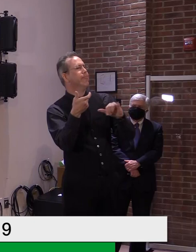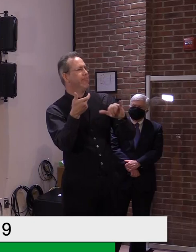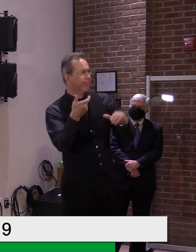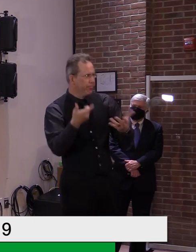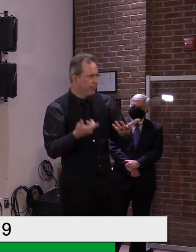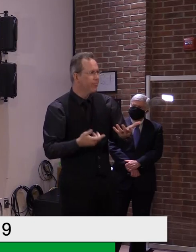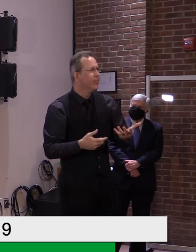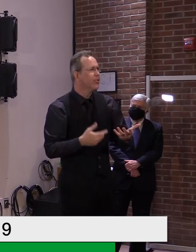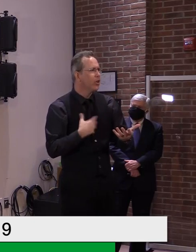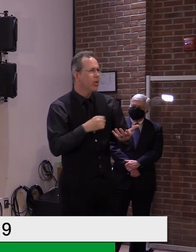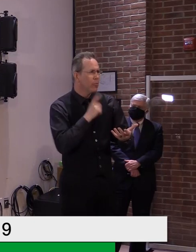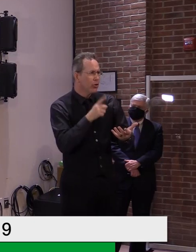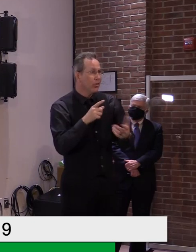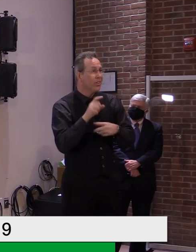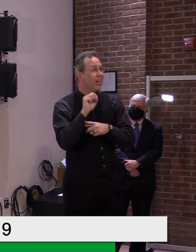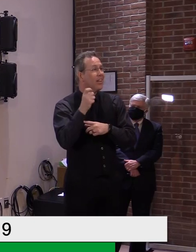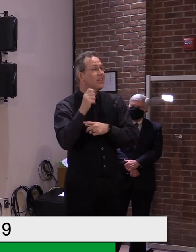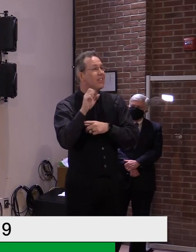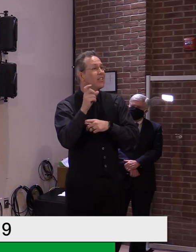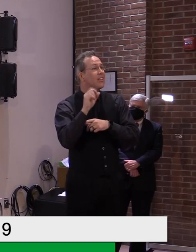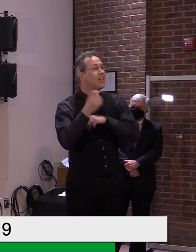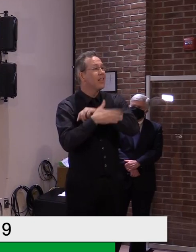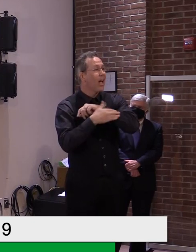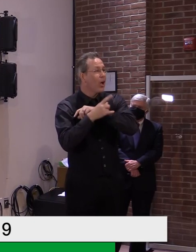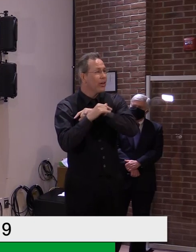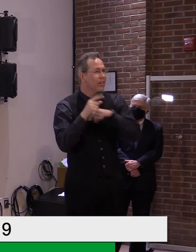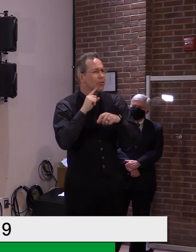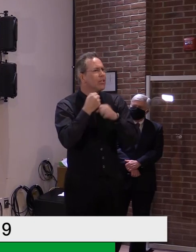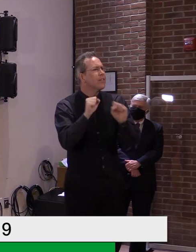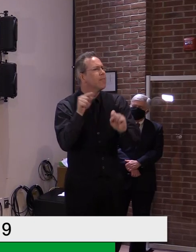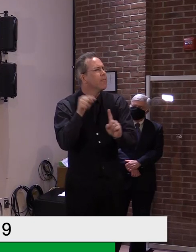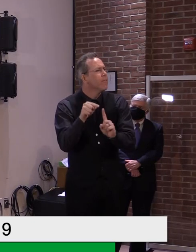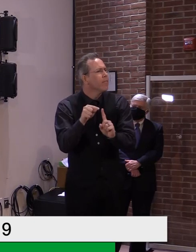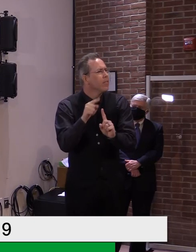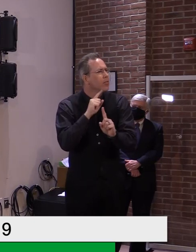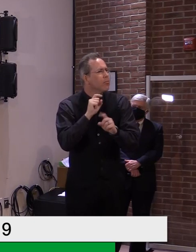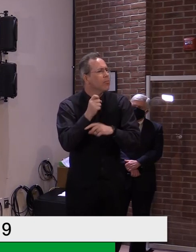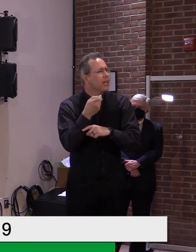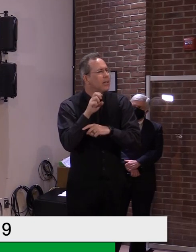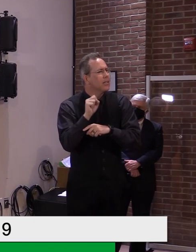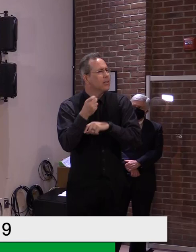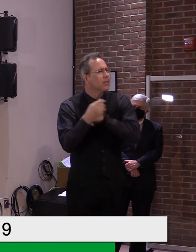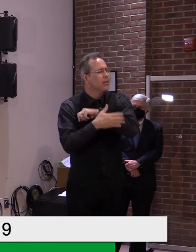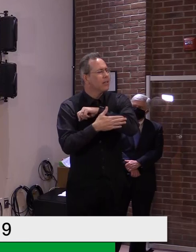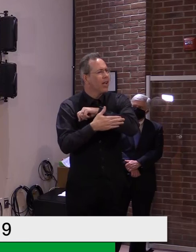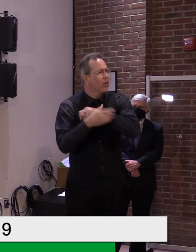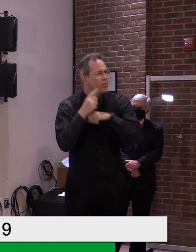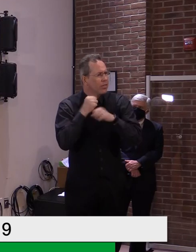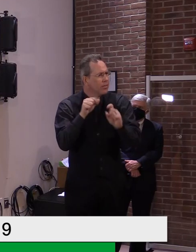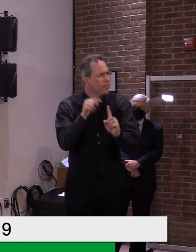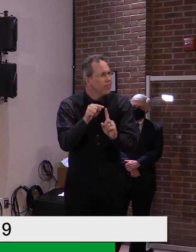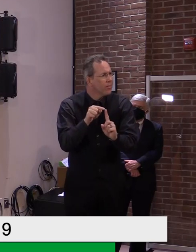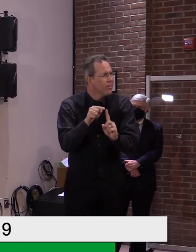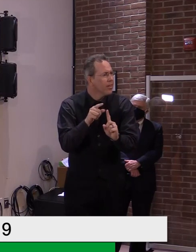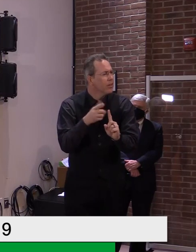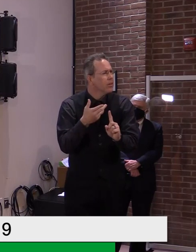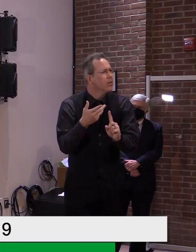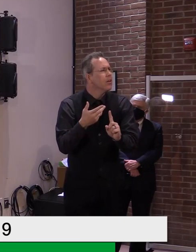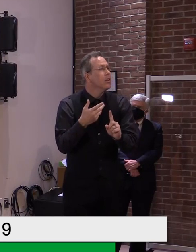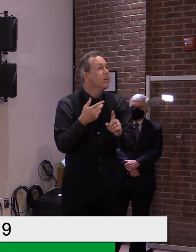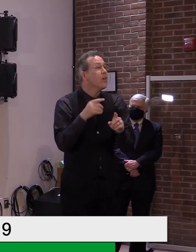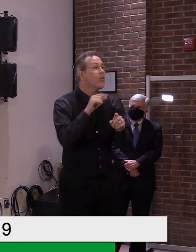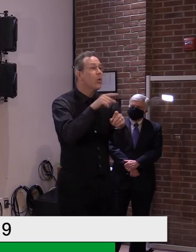that Essex was safe and that they had all negative tests before they went into any